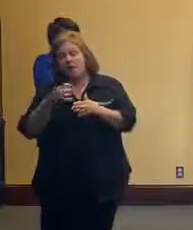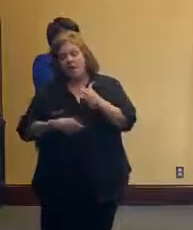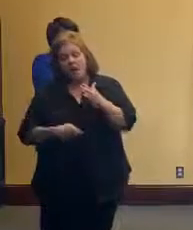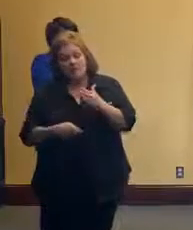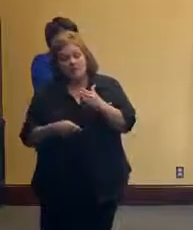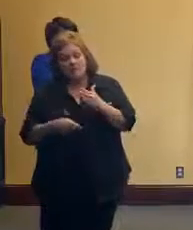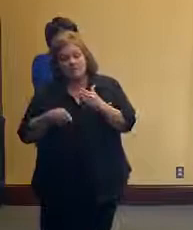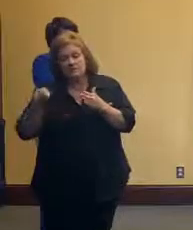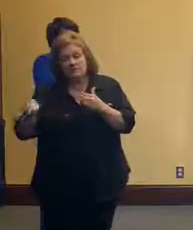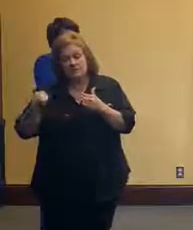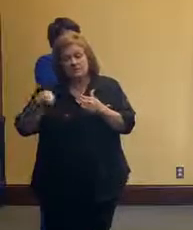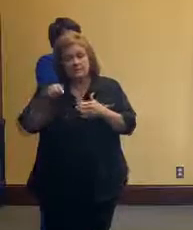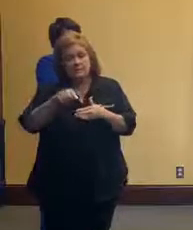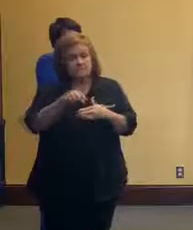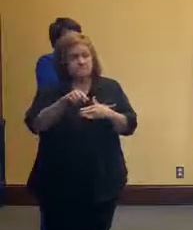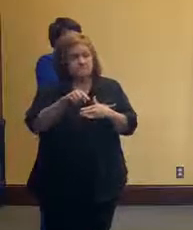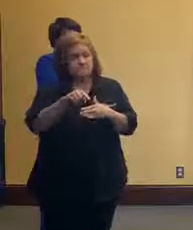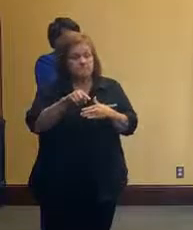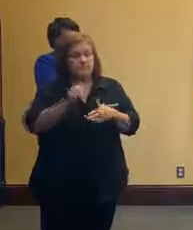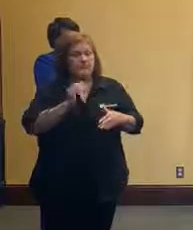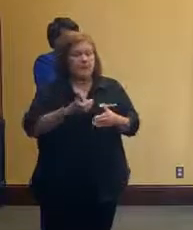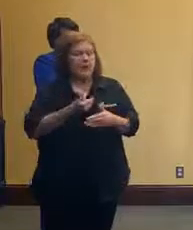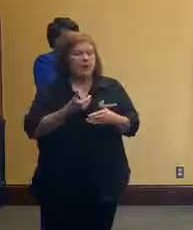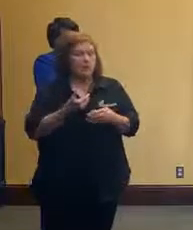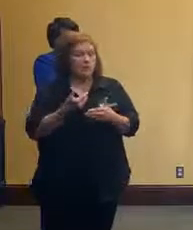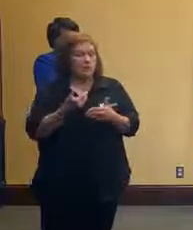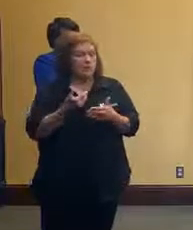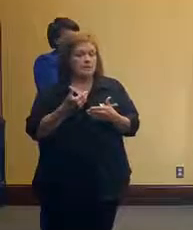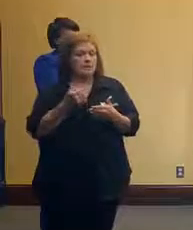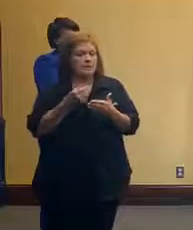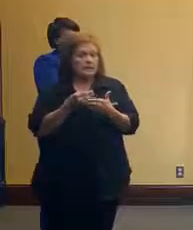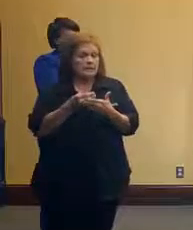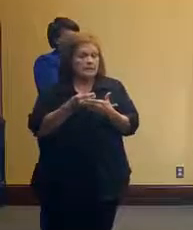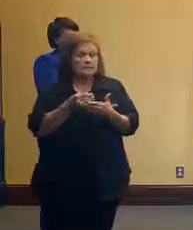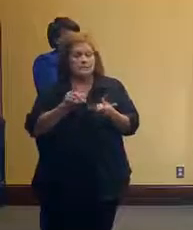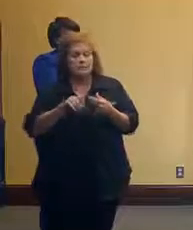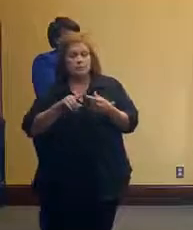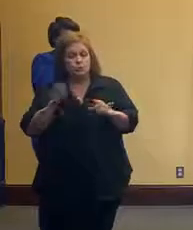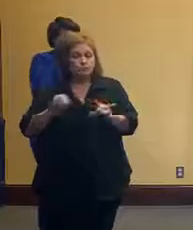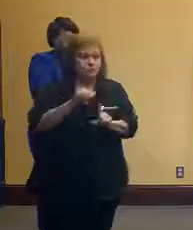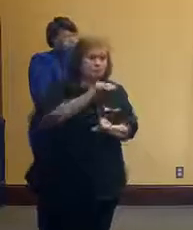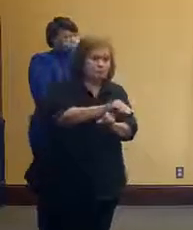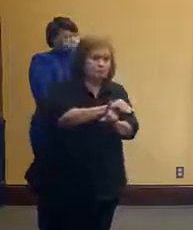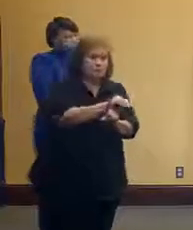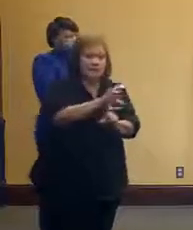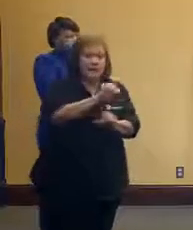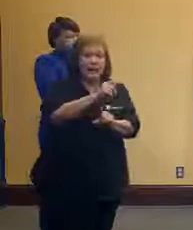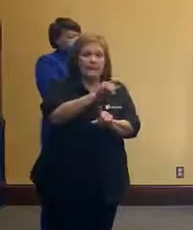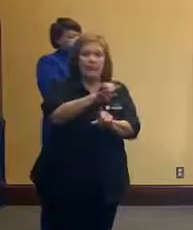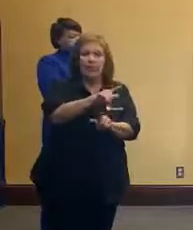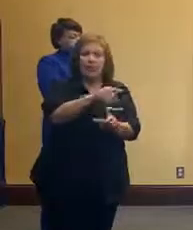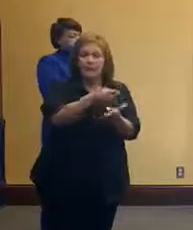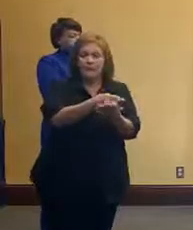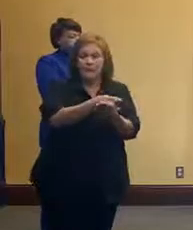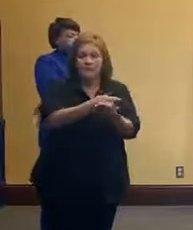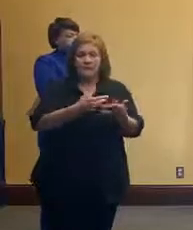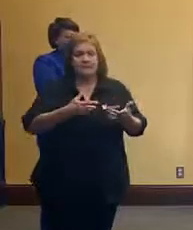our general operation dollars to our capital dollars. This has created millions of dollars of